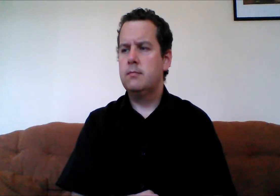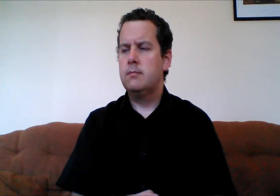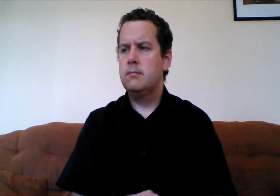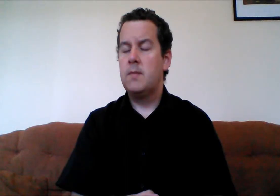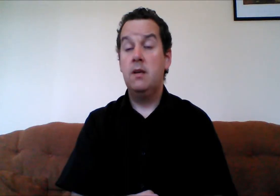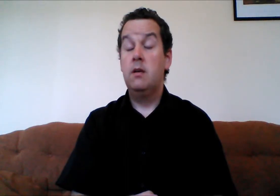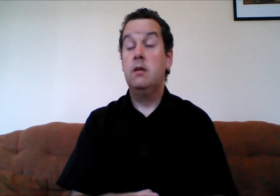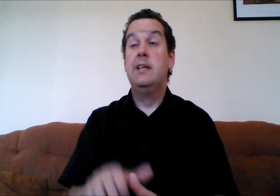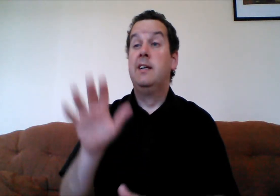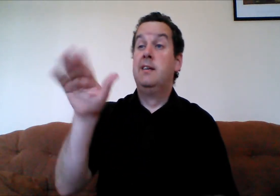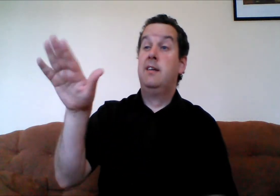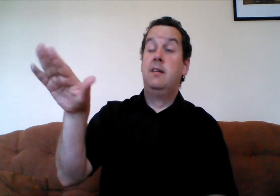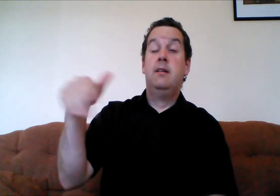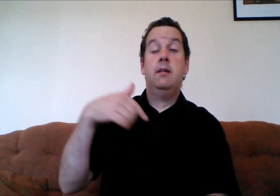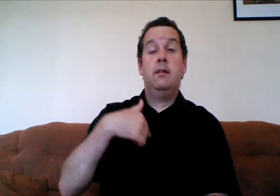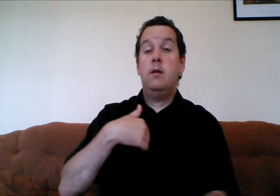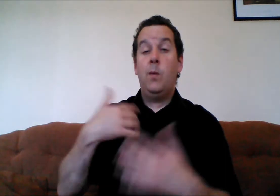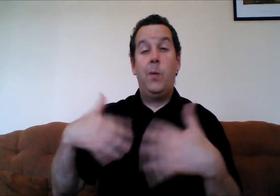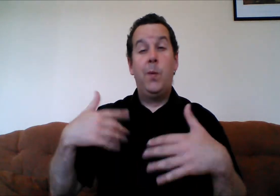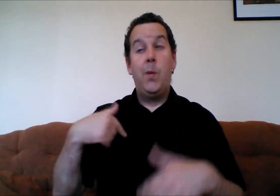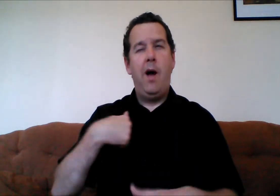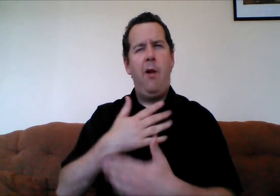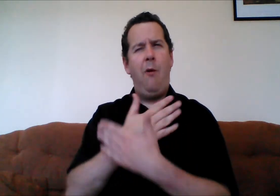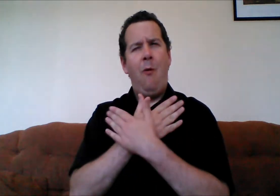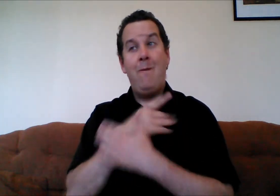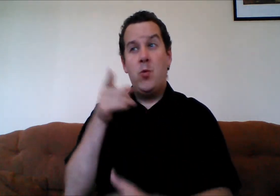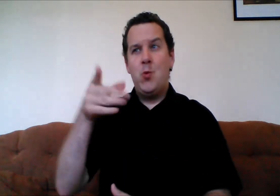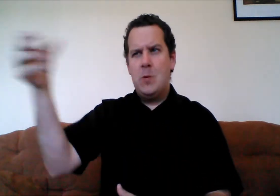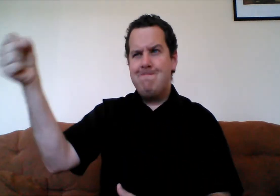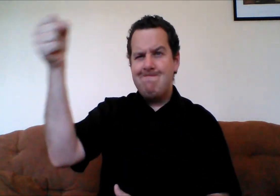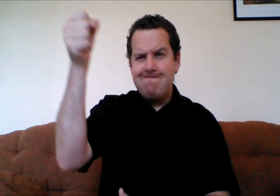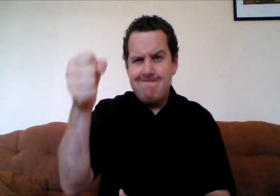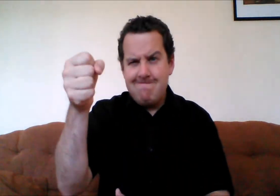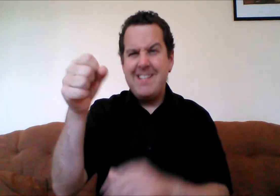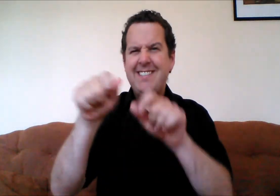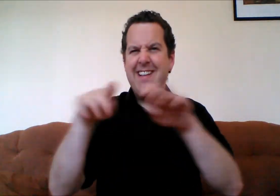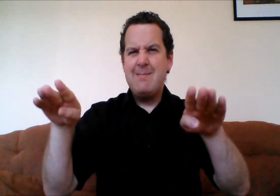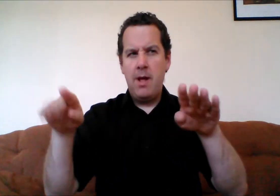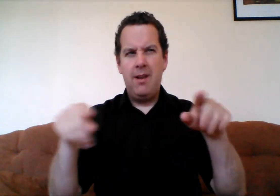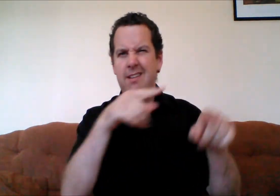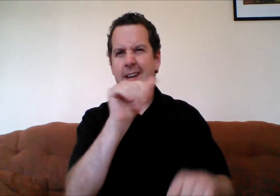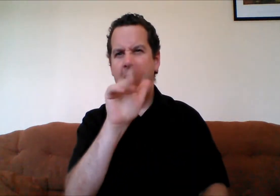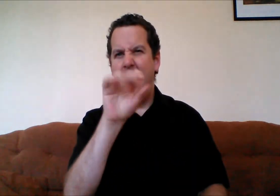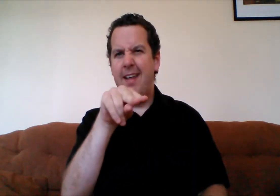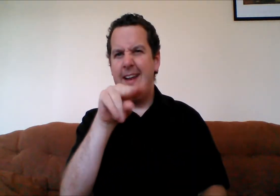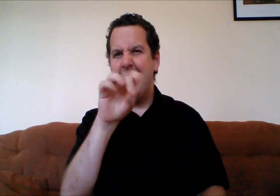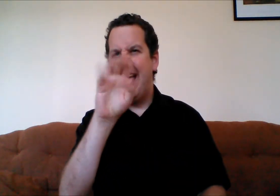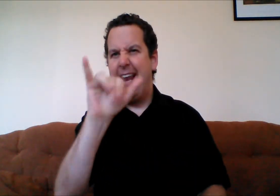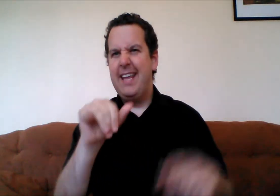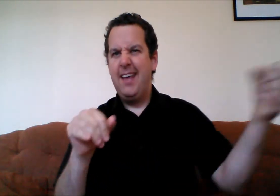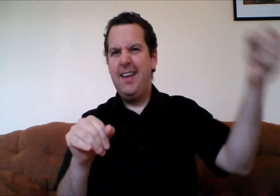Gerrie, listen, I tell you something. I'd love to put you on a table across from Alan Kelly. I would love to be at that table. I'll tell you